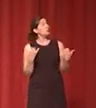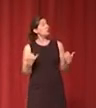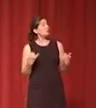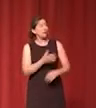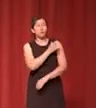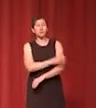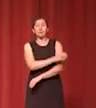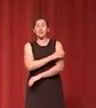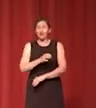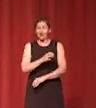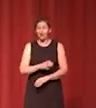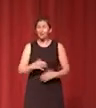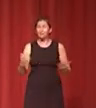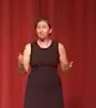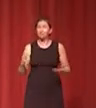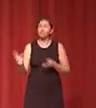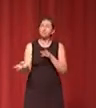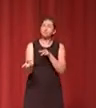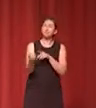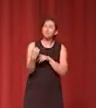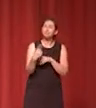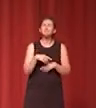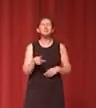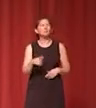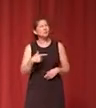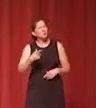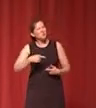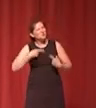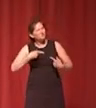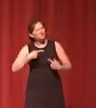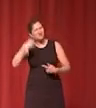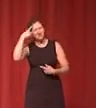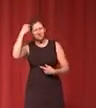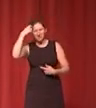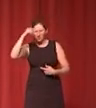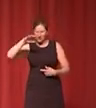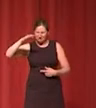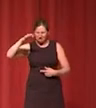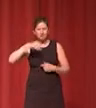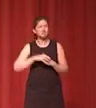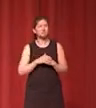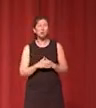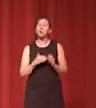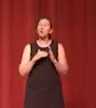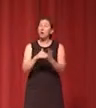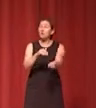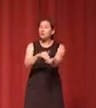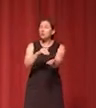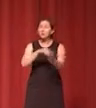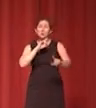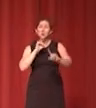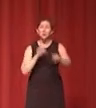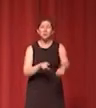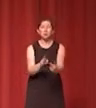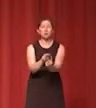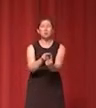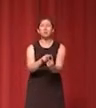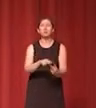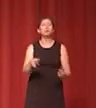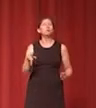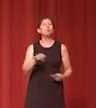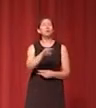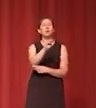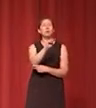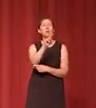you go into the doctor and see someone for memory problems, they'll usually either order an MRI scan or a CAT scan, or called